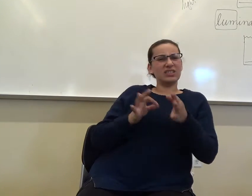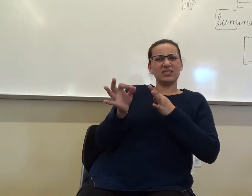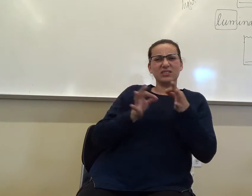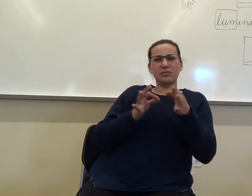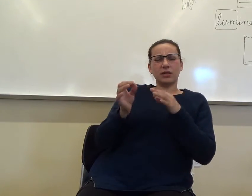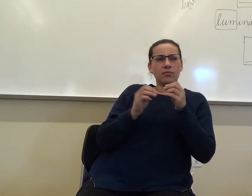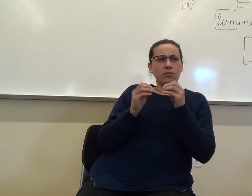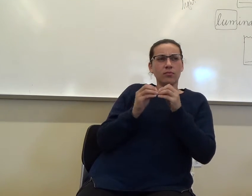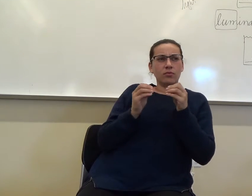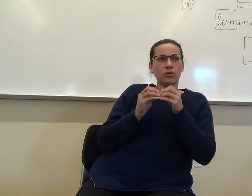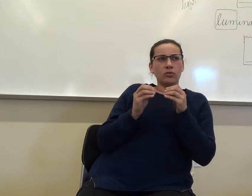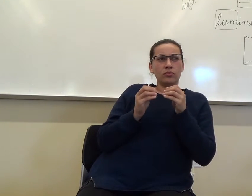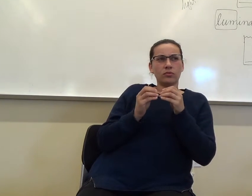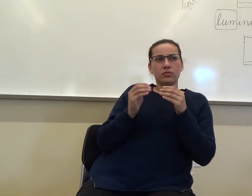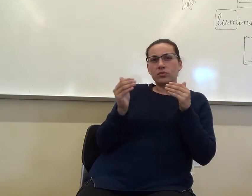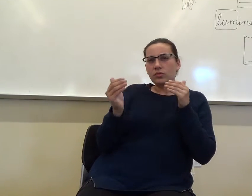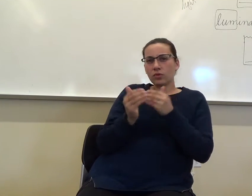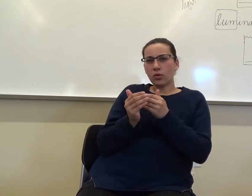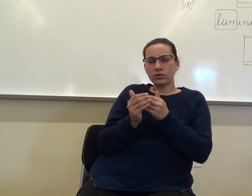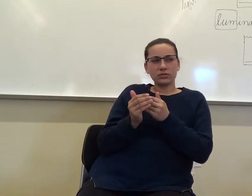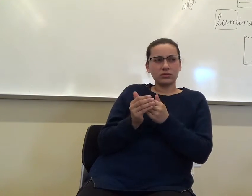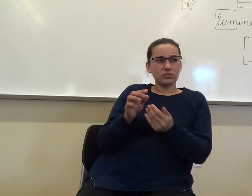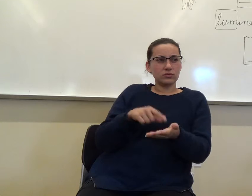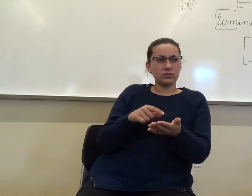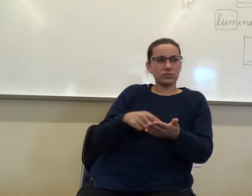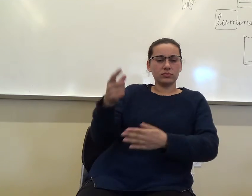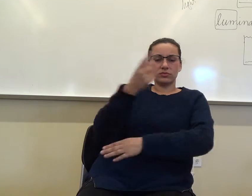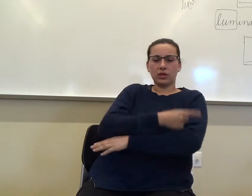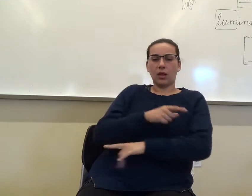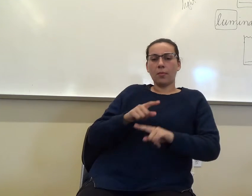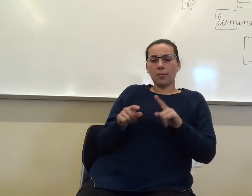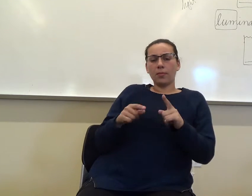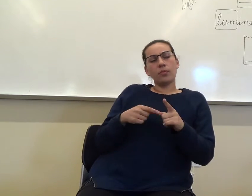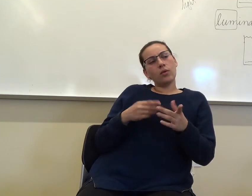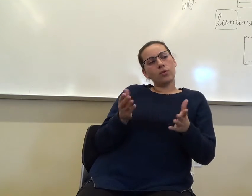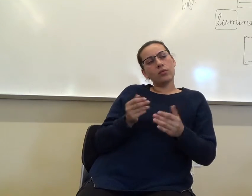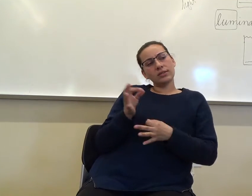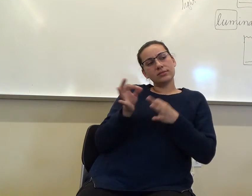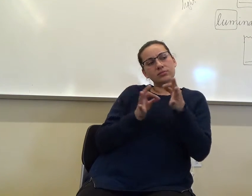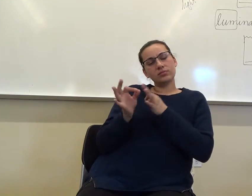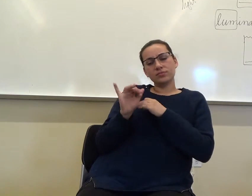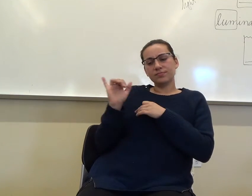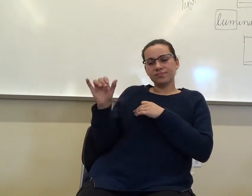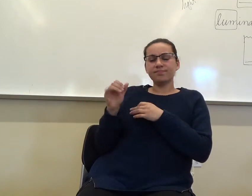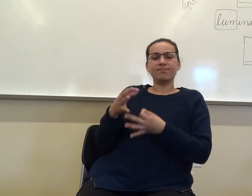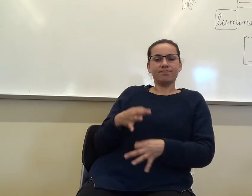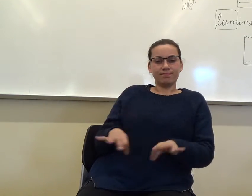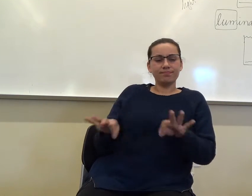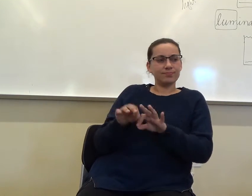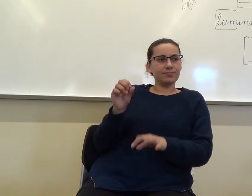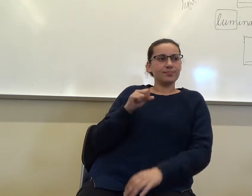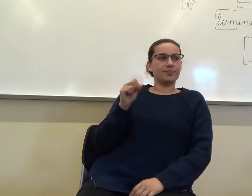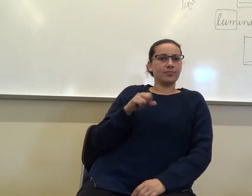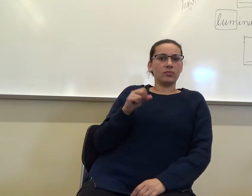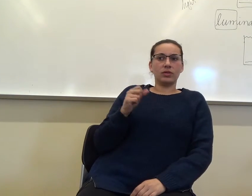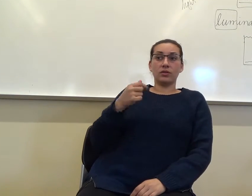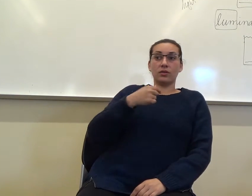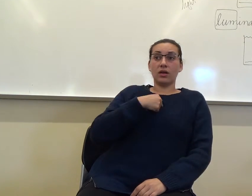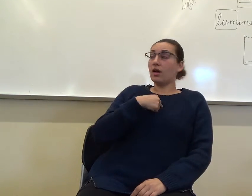time, but I just like to start talking about it because it is important. Okay, I give